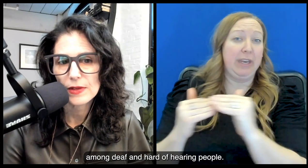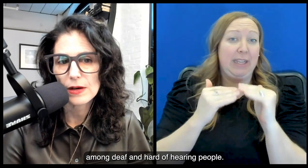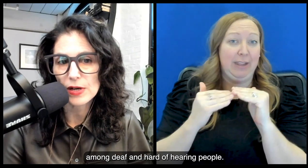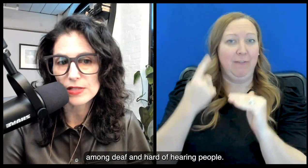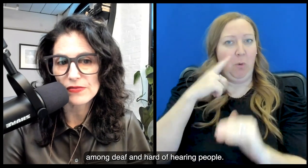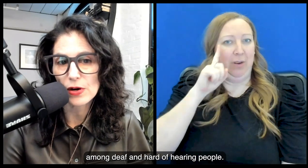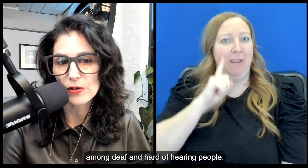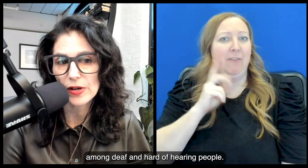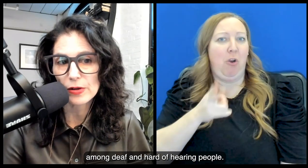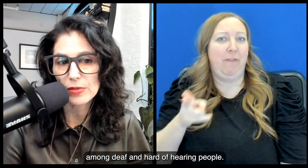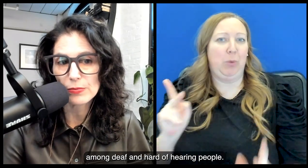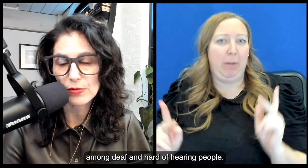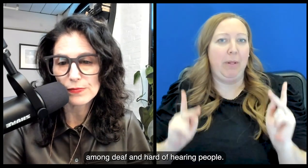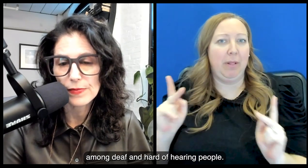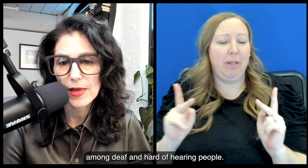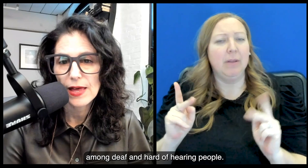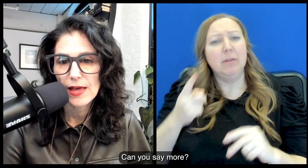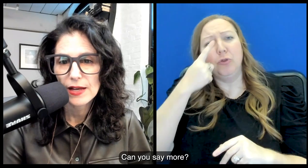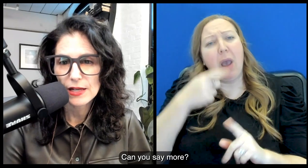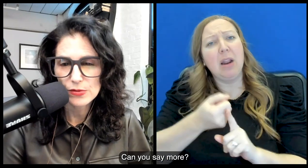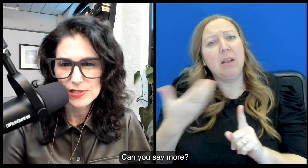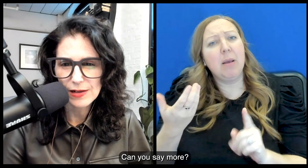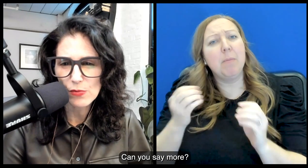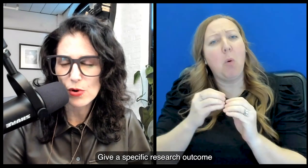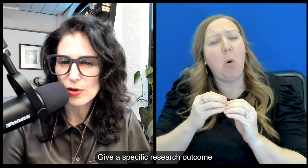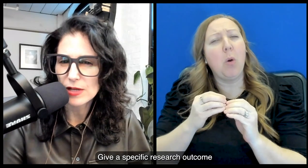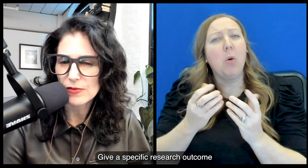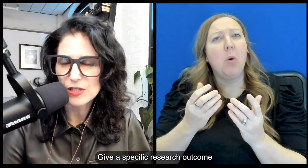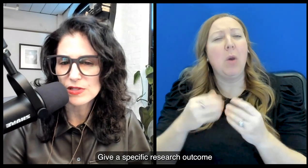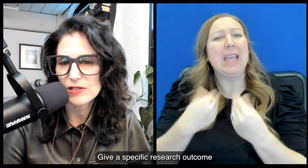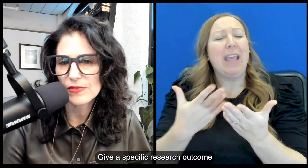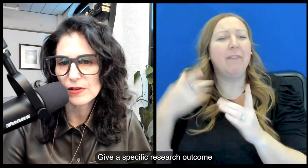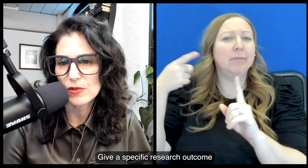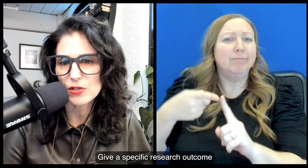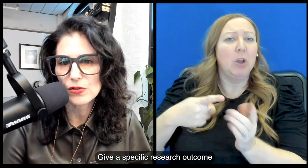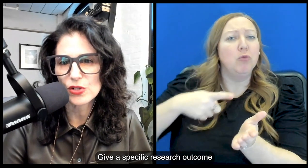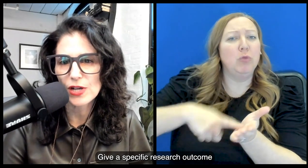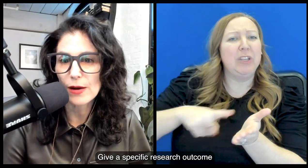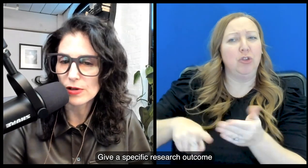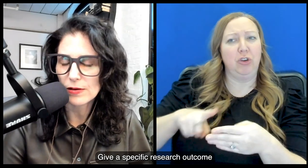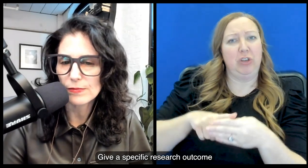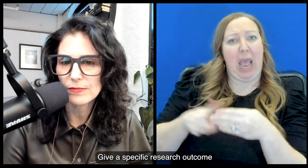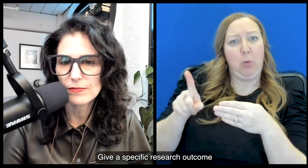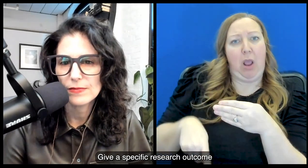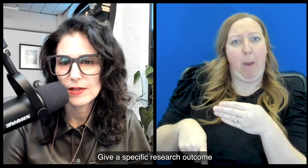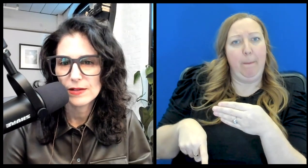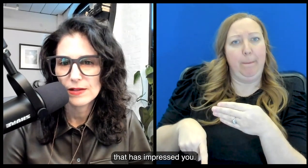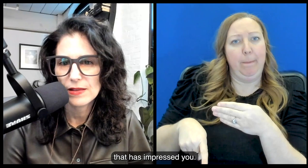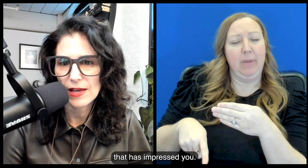among deaf and hard of hearing people. Can you say more, give a specific research outcome